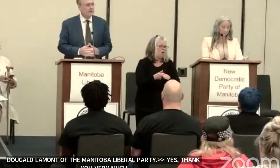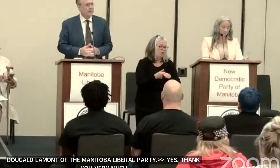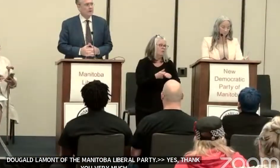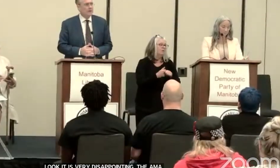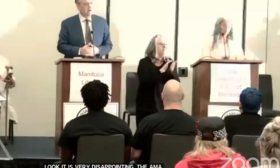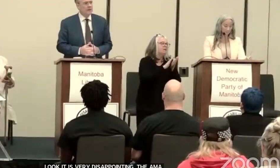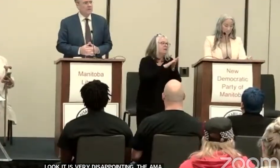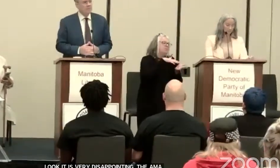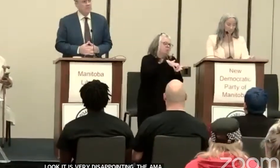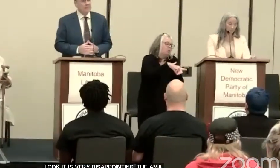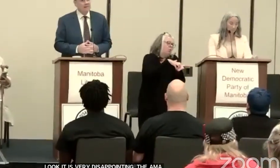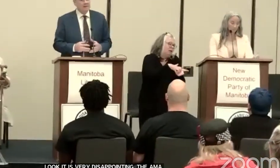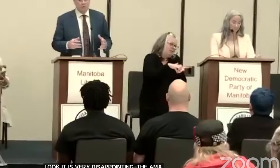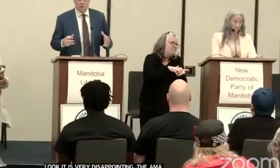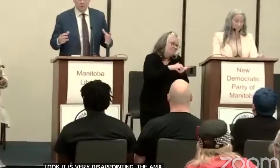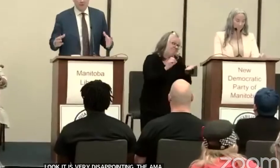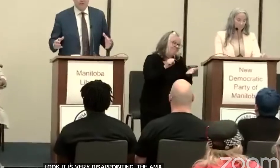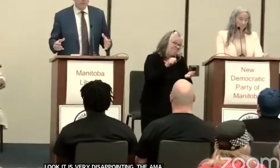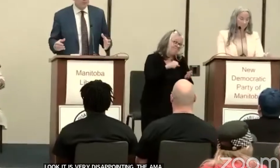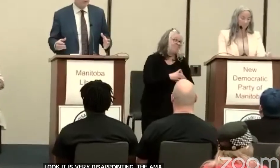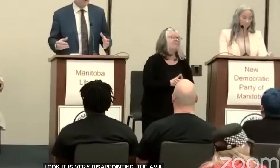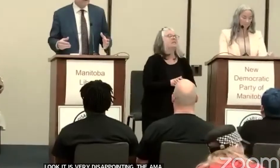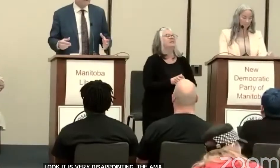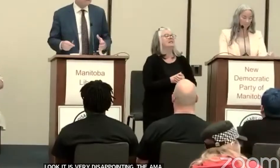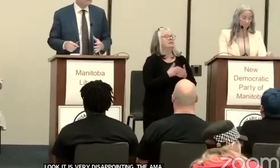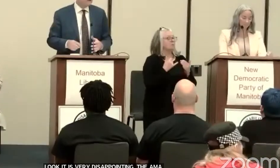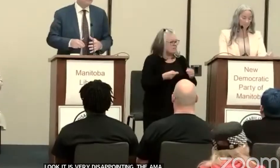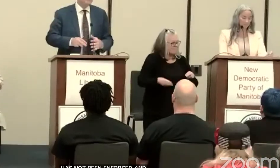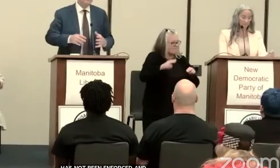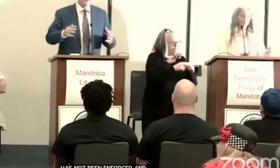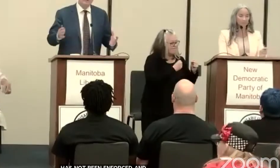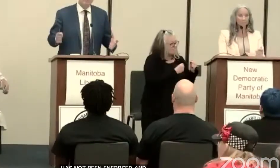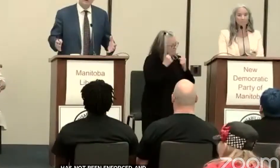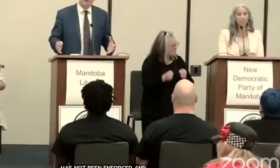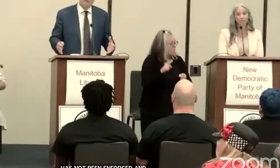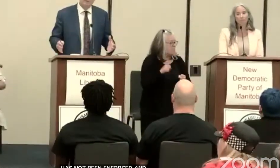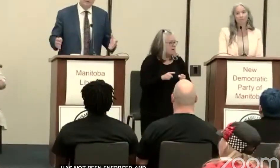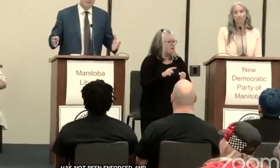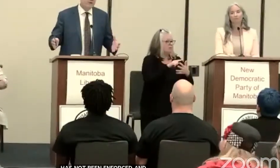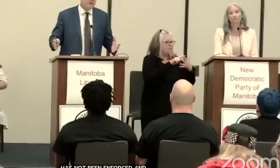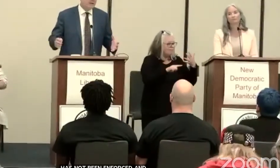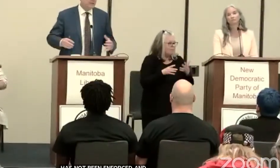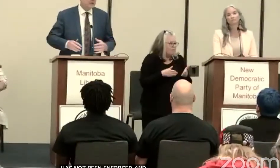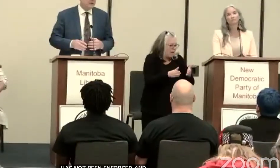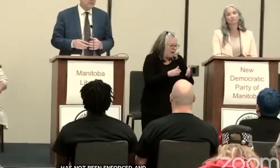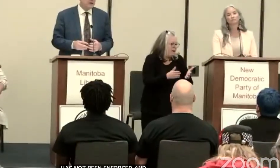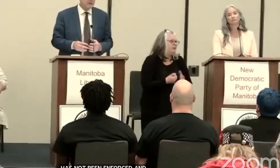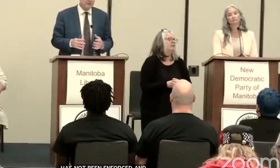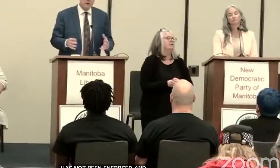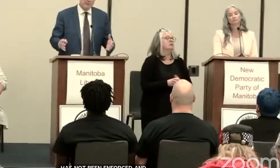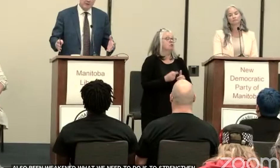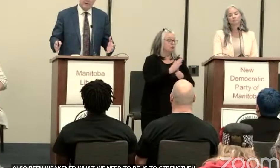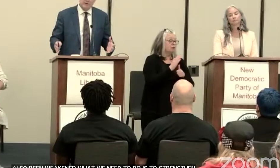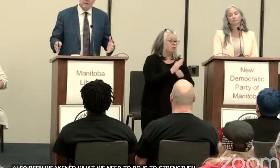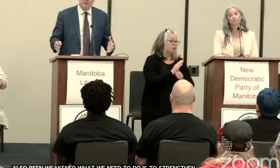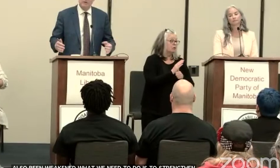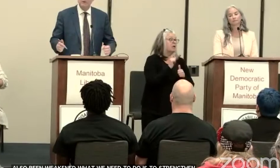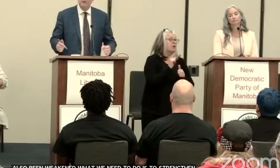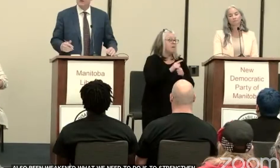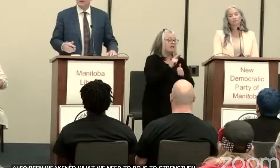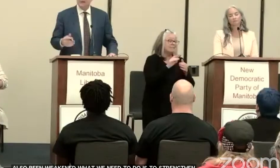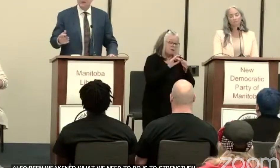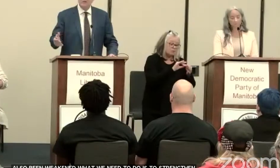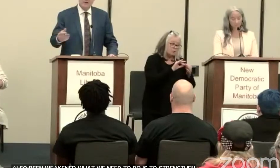weakened. So what we need to do is to strengthen it in a number of ways. First of all, by making sure it applies to all building